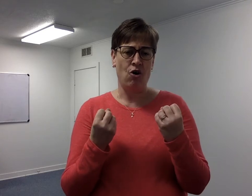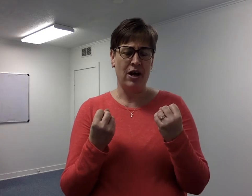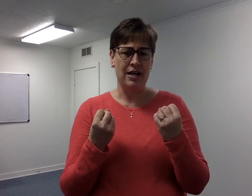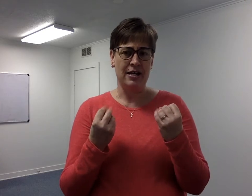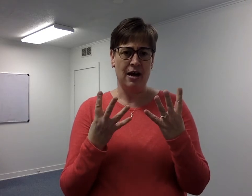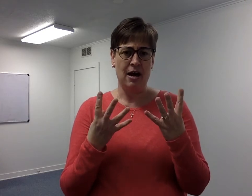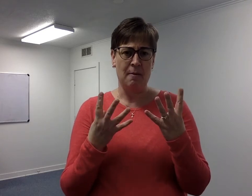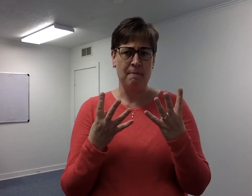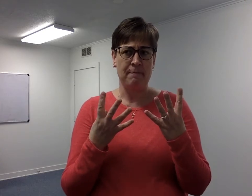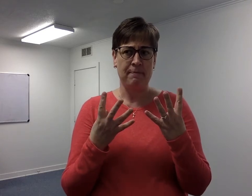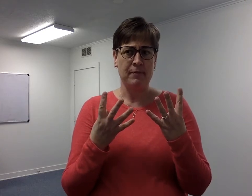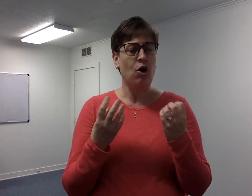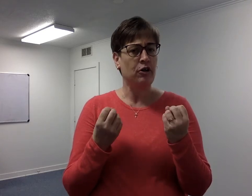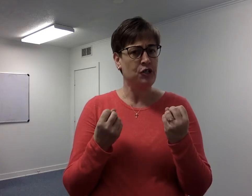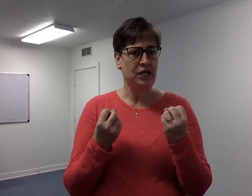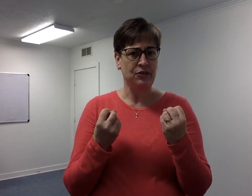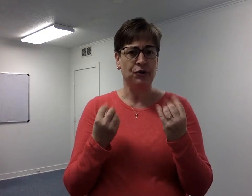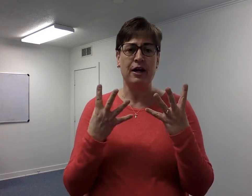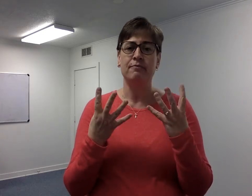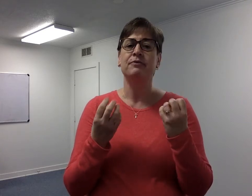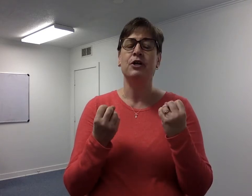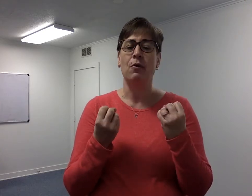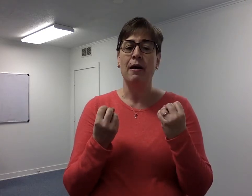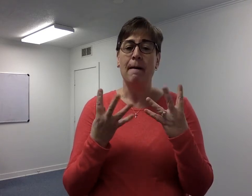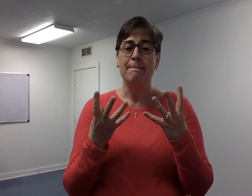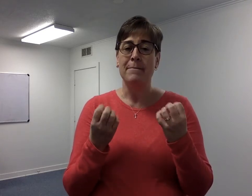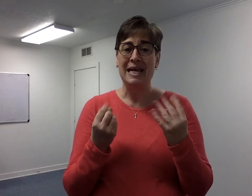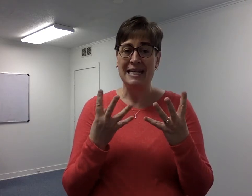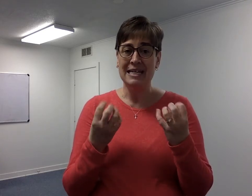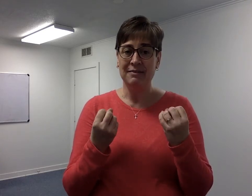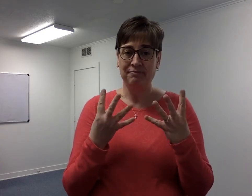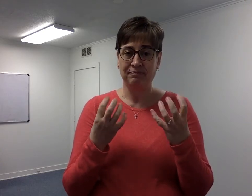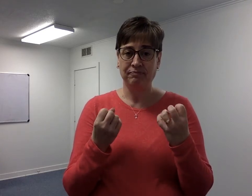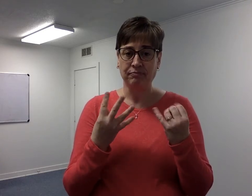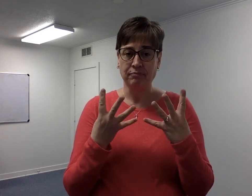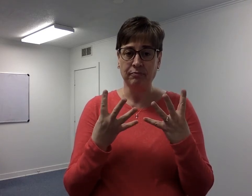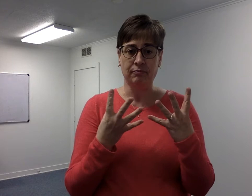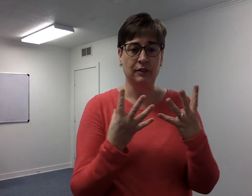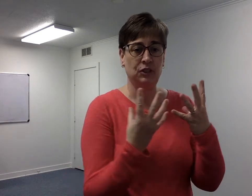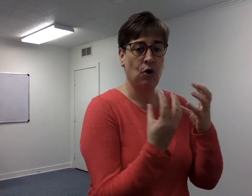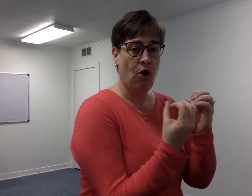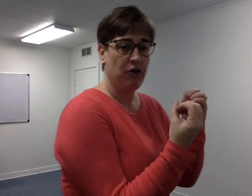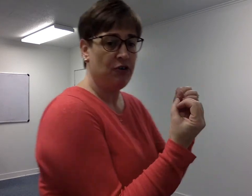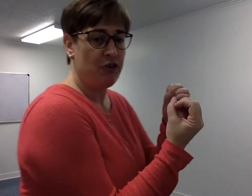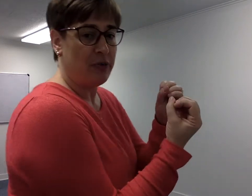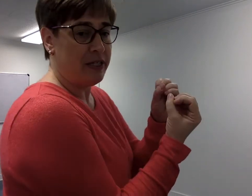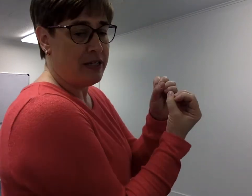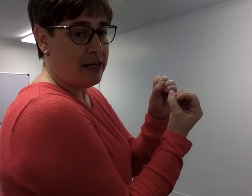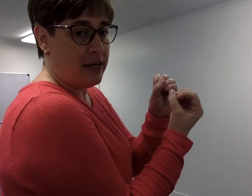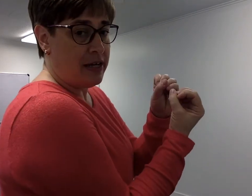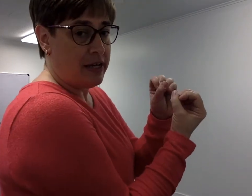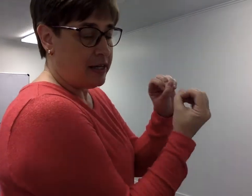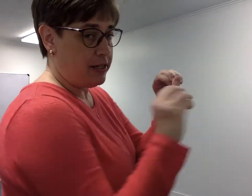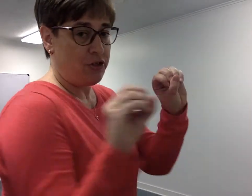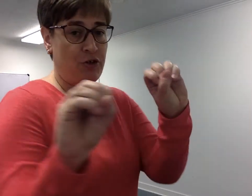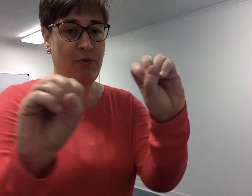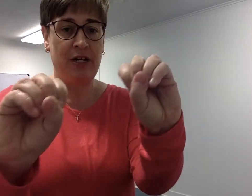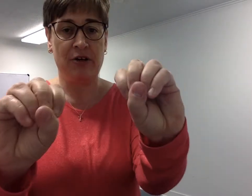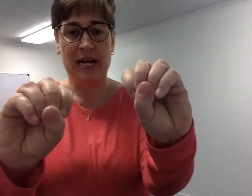on our sheet or not. So many. So all you're doing is you're putting your hands